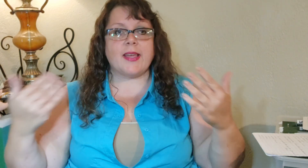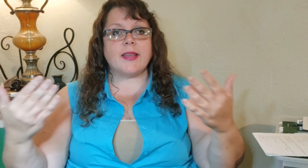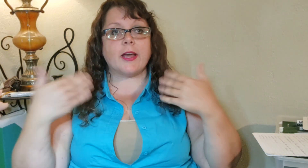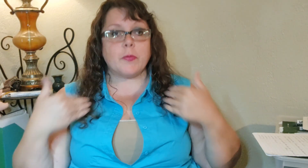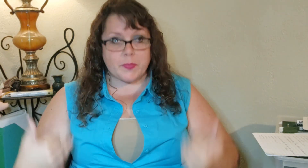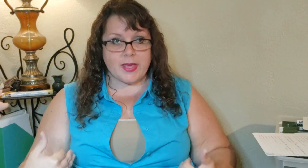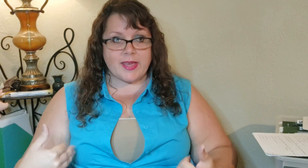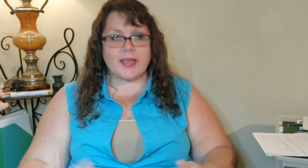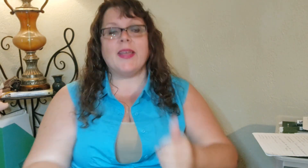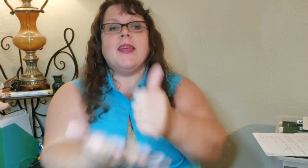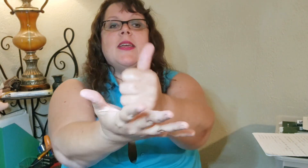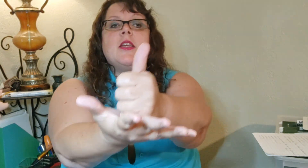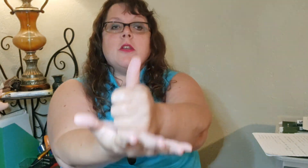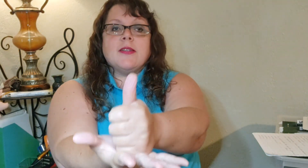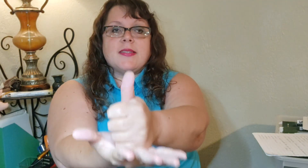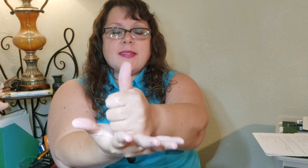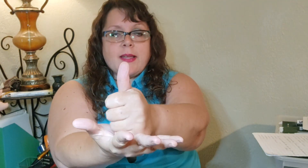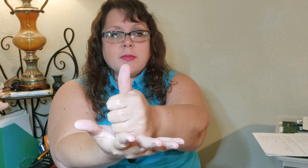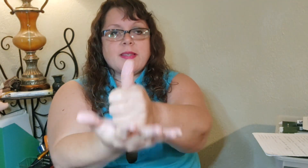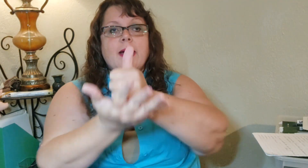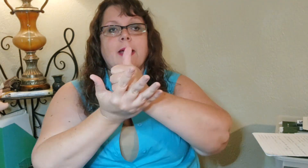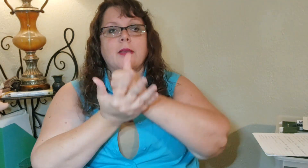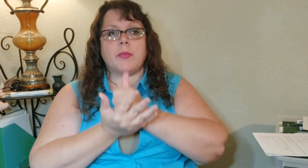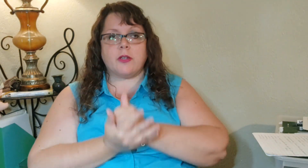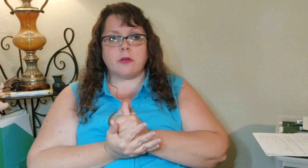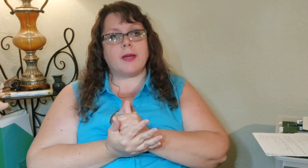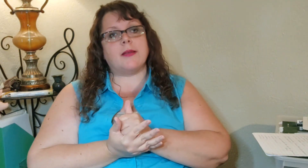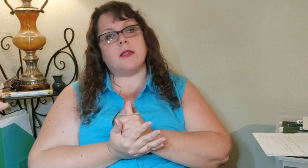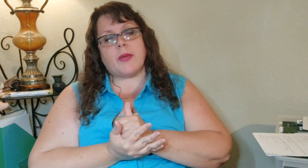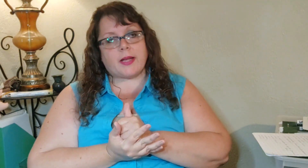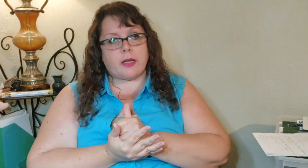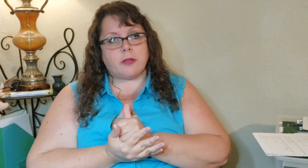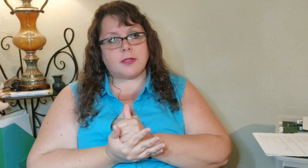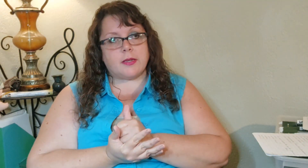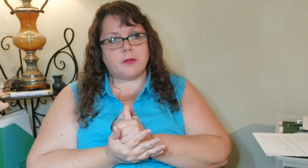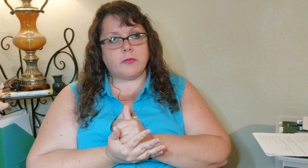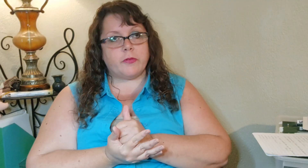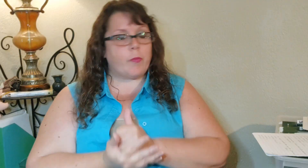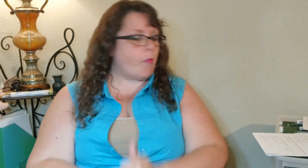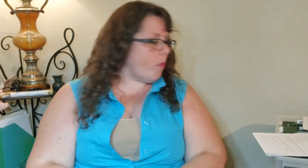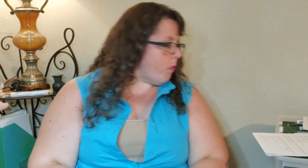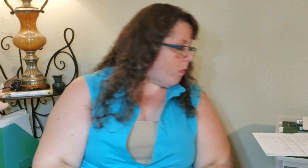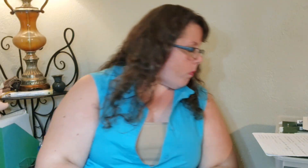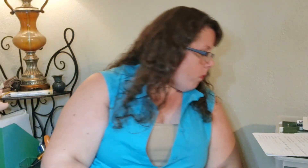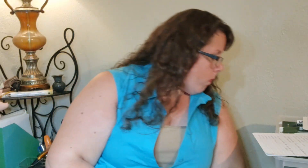saying help me, it's the same sign but directed back at yourself.